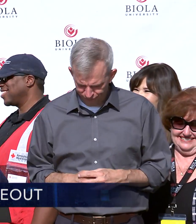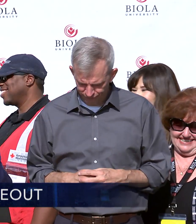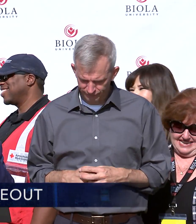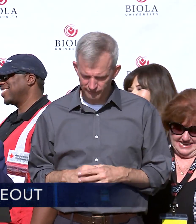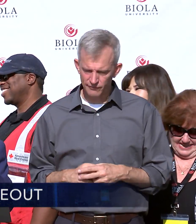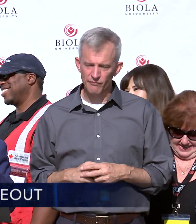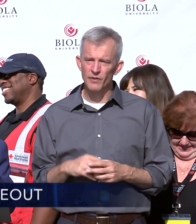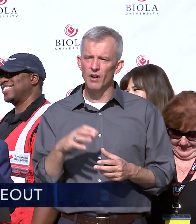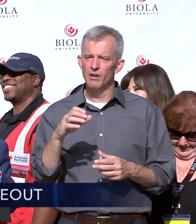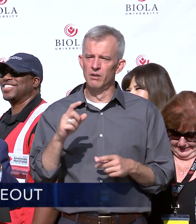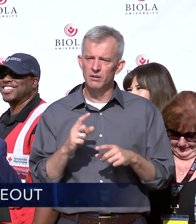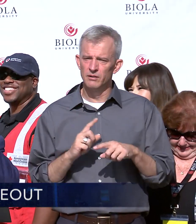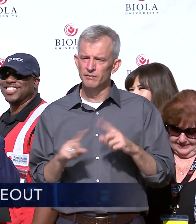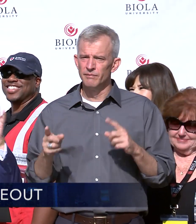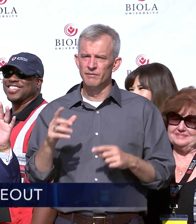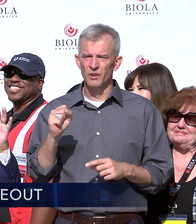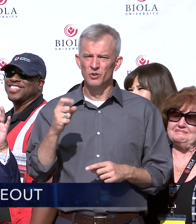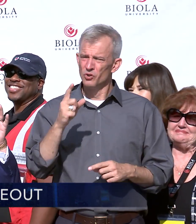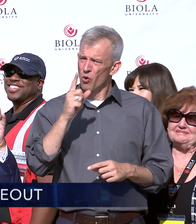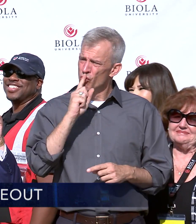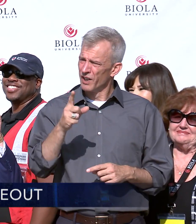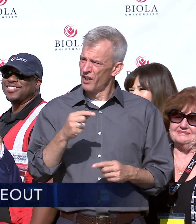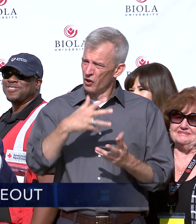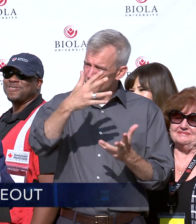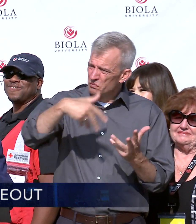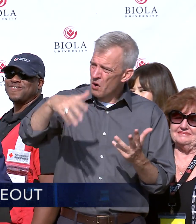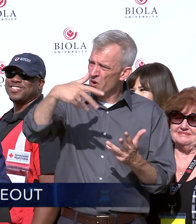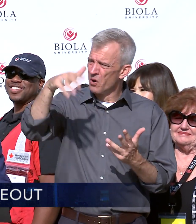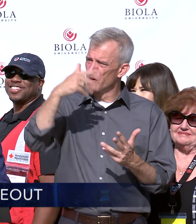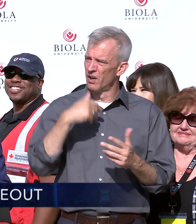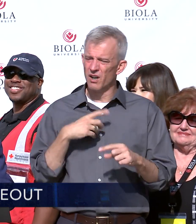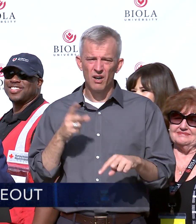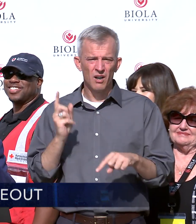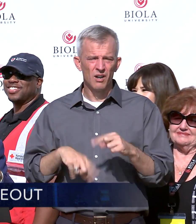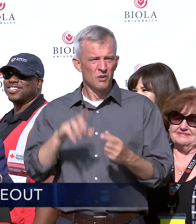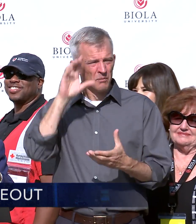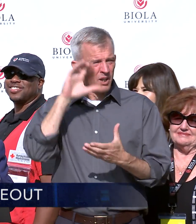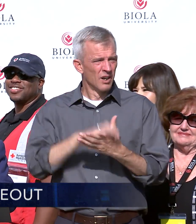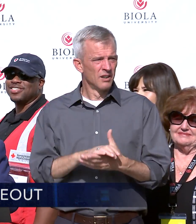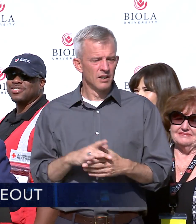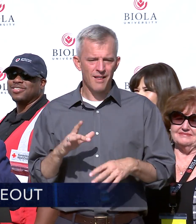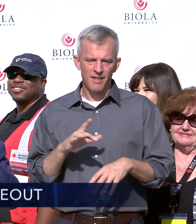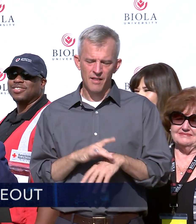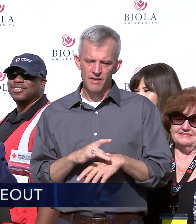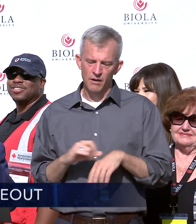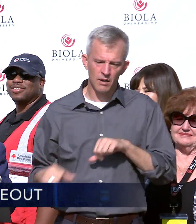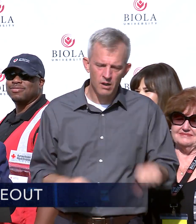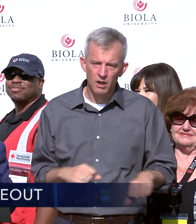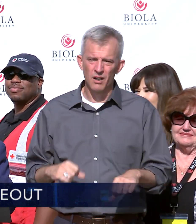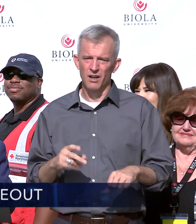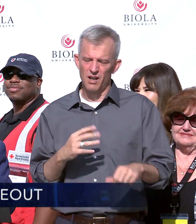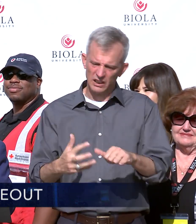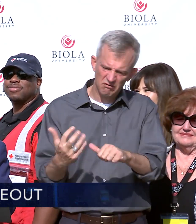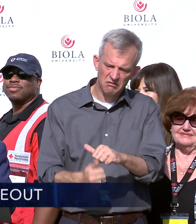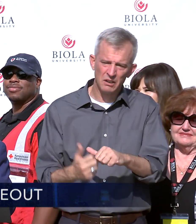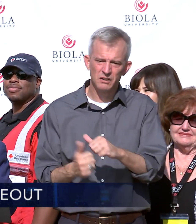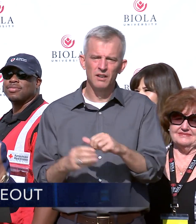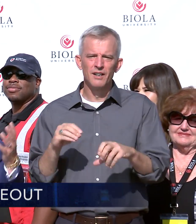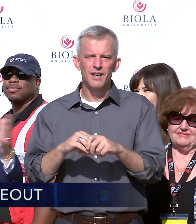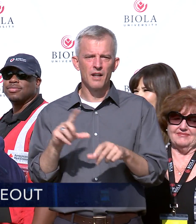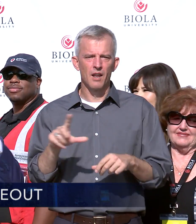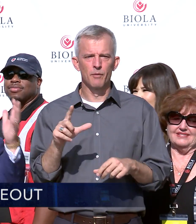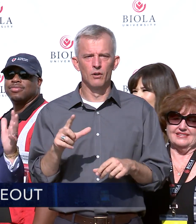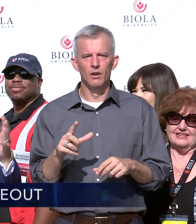But it was so realistic. Smoke was in there. I couldn't believe the aftershock and the damage was done to that